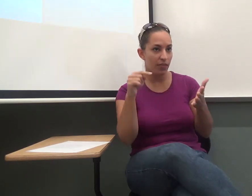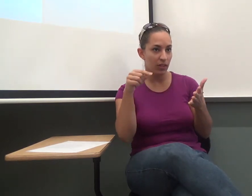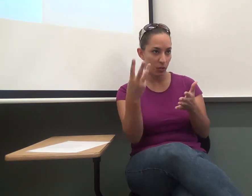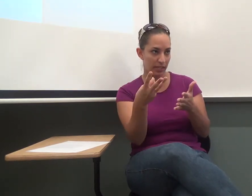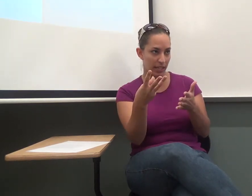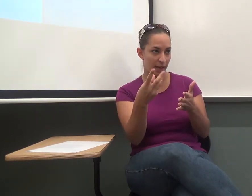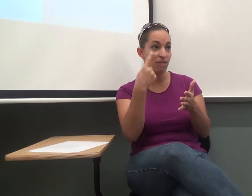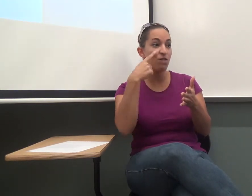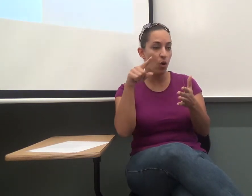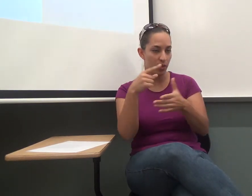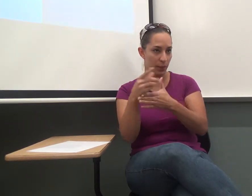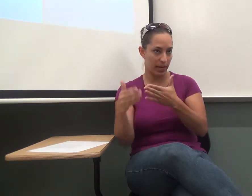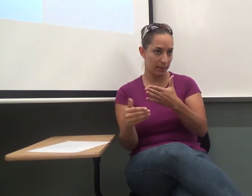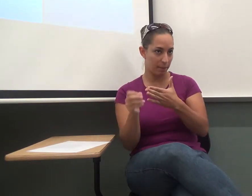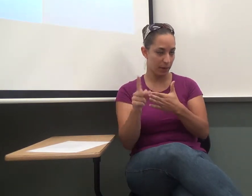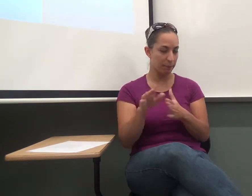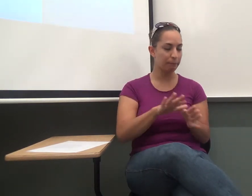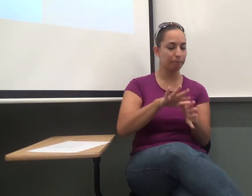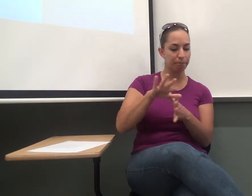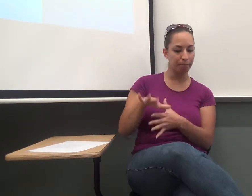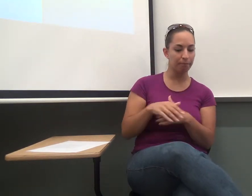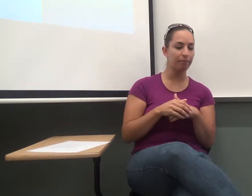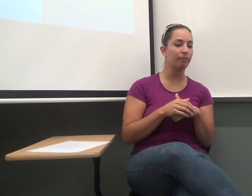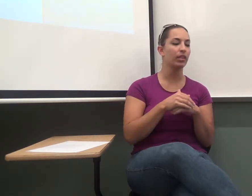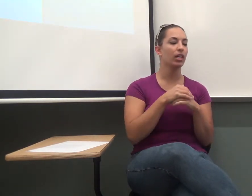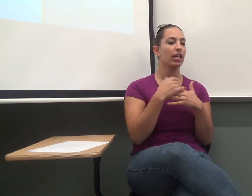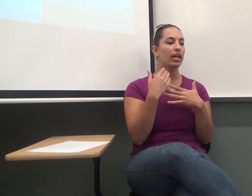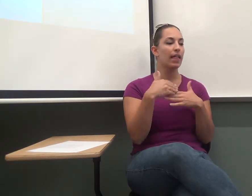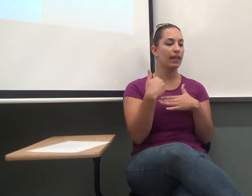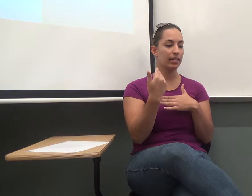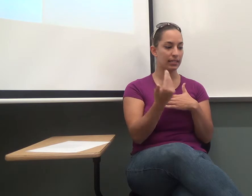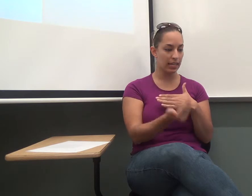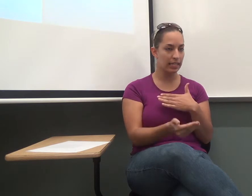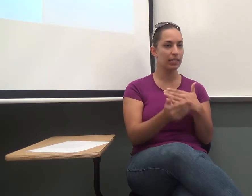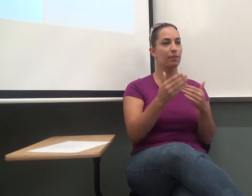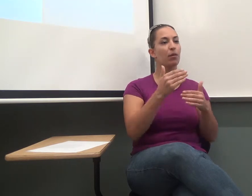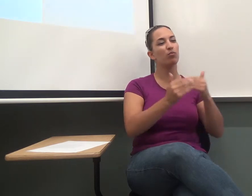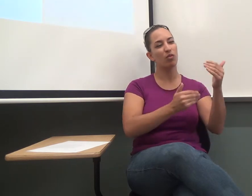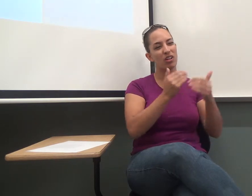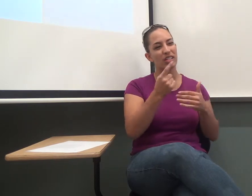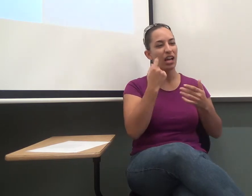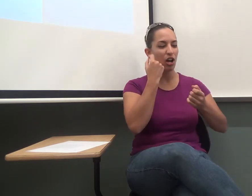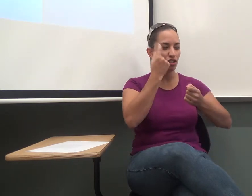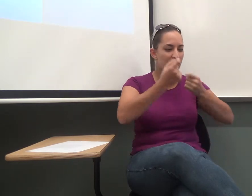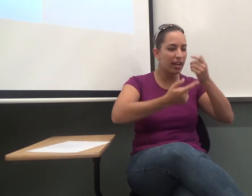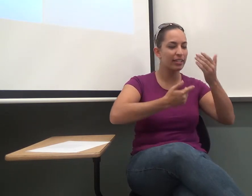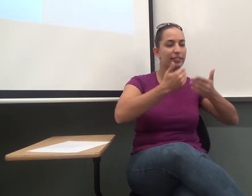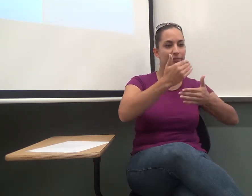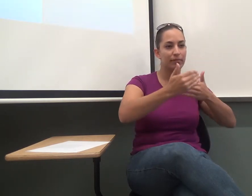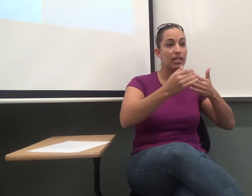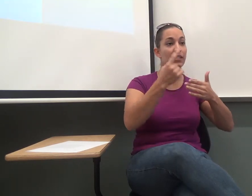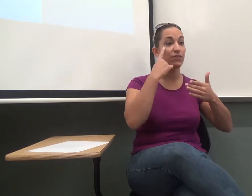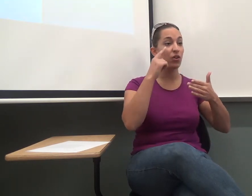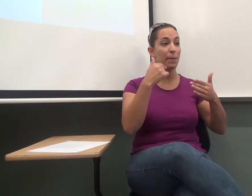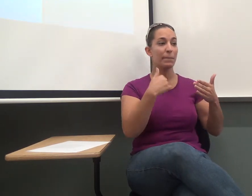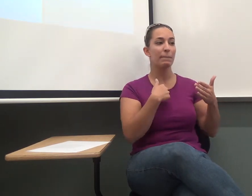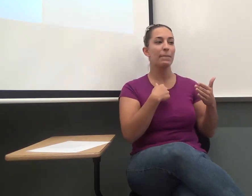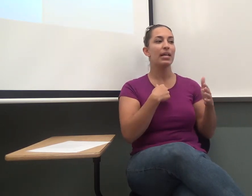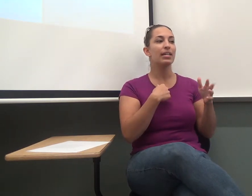Wednesday. Now the next step in the process of understanding what we're doing is for me to see whether or not you remember